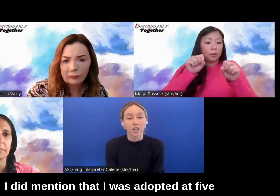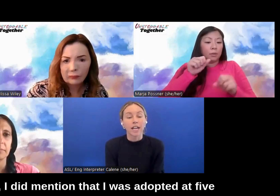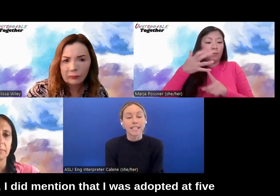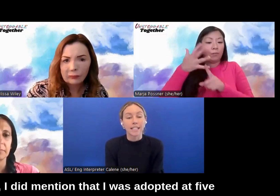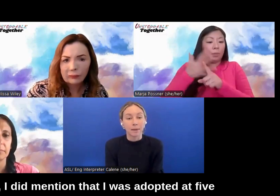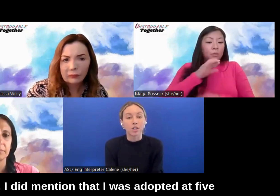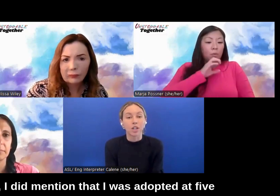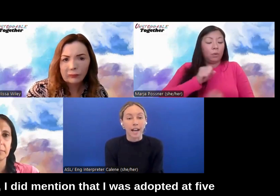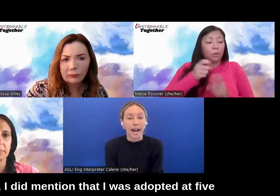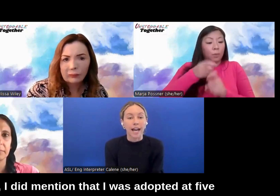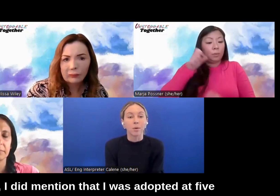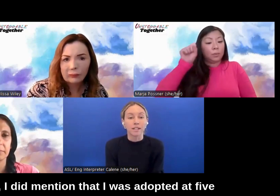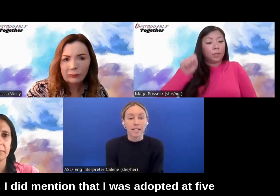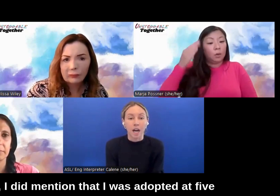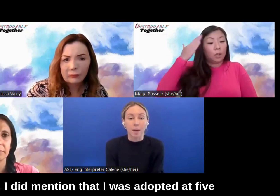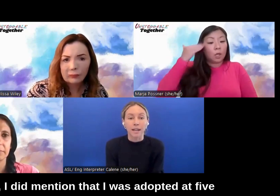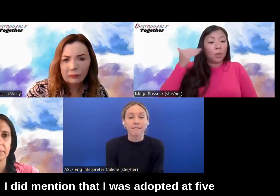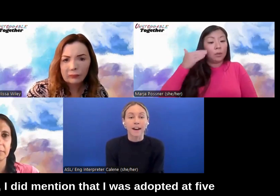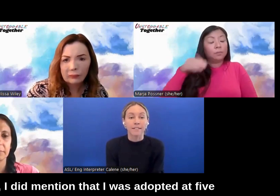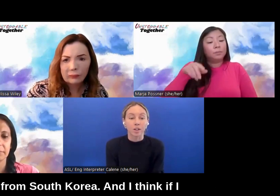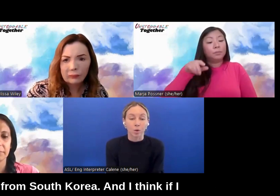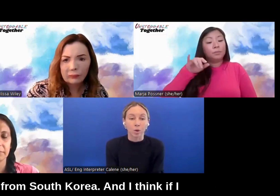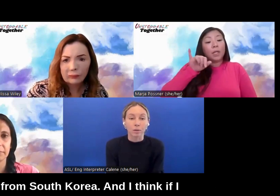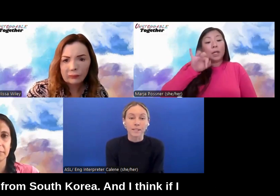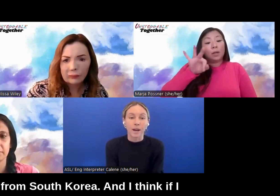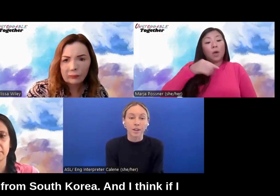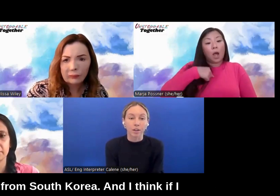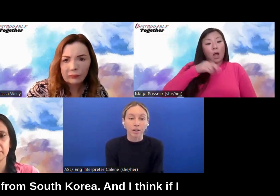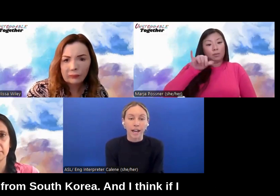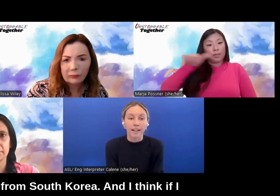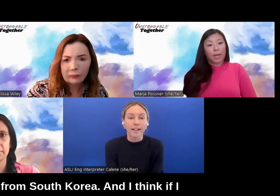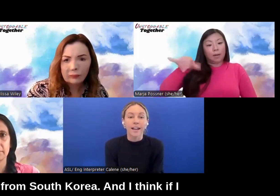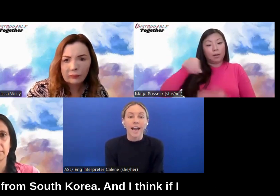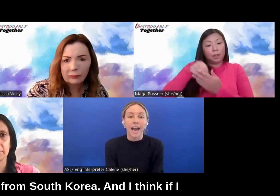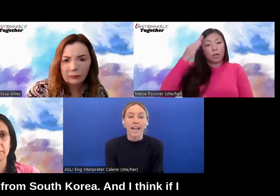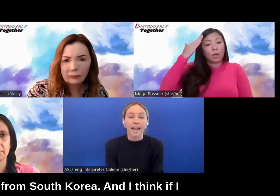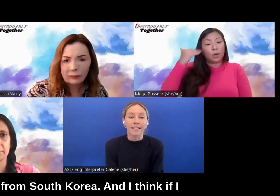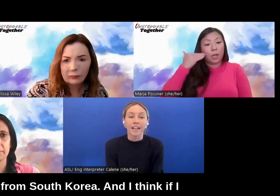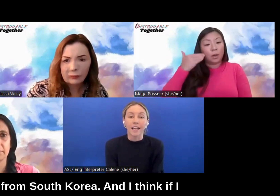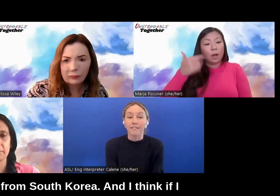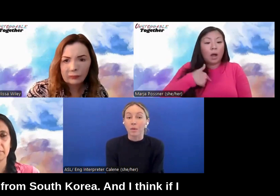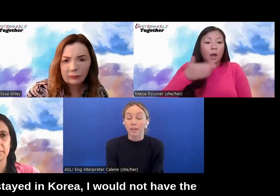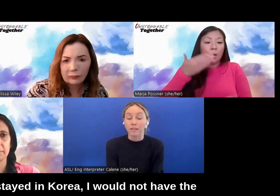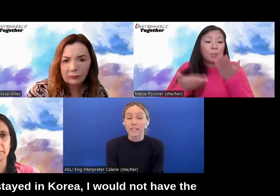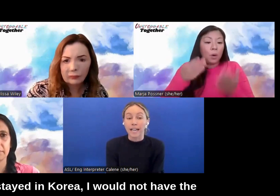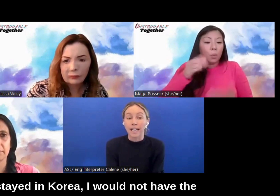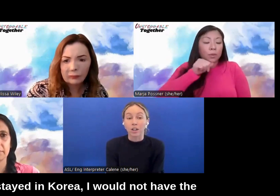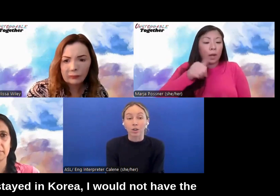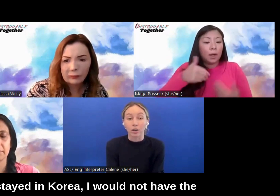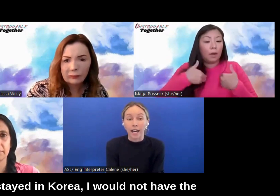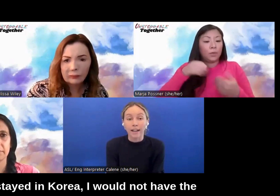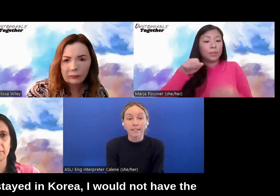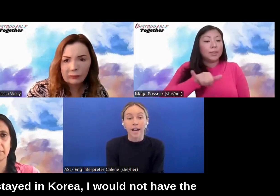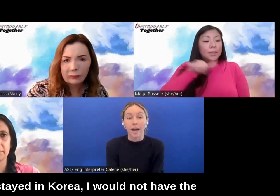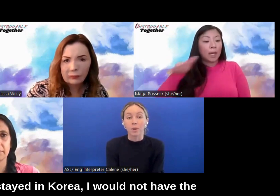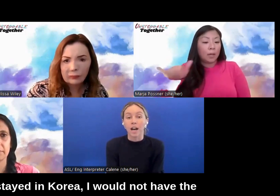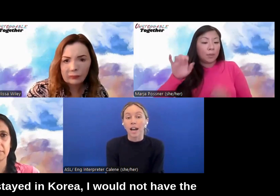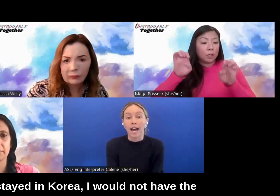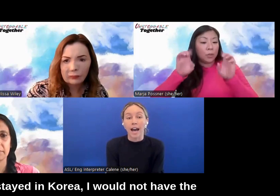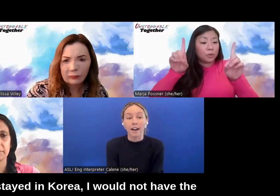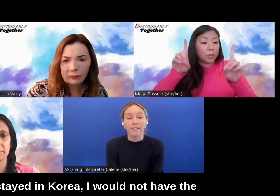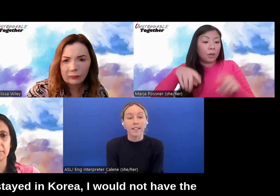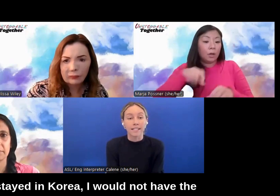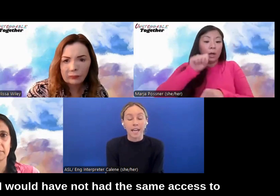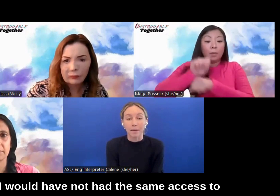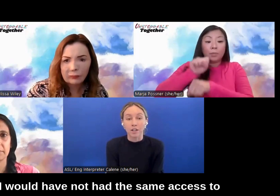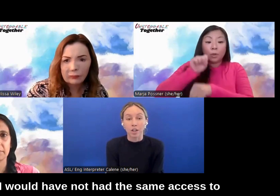my introduction, I did mention that I was adopted at 5 years old from South Korea. And I think if I would have stayed in Korea, I would